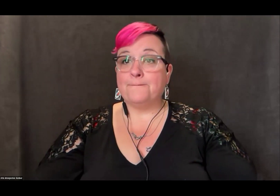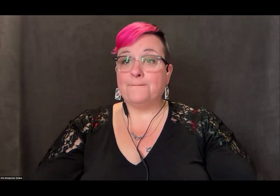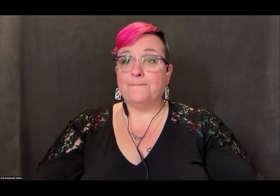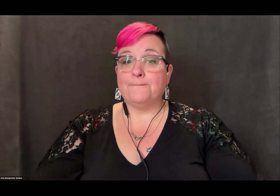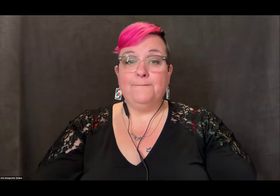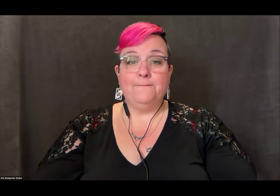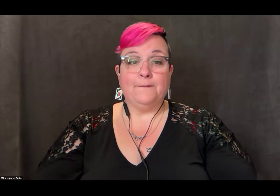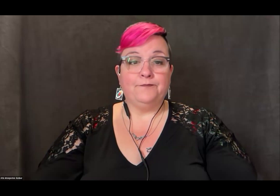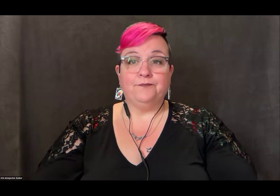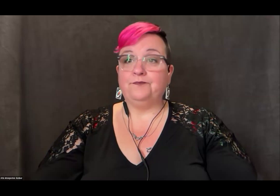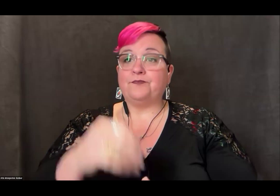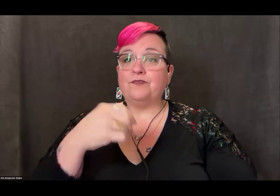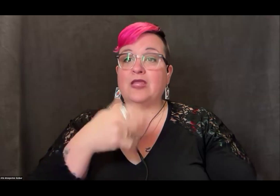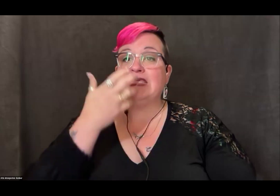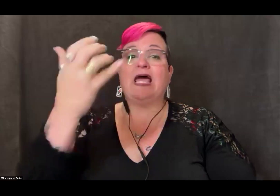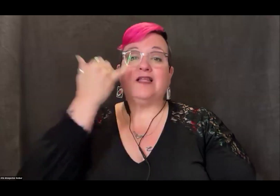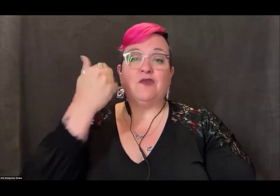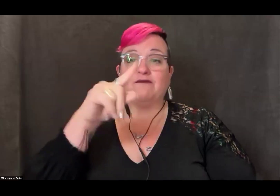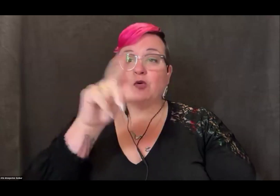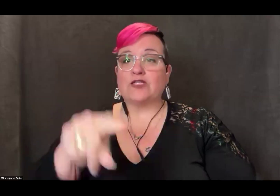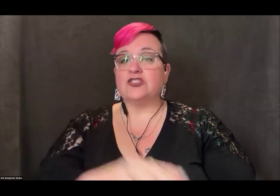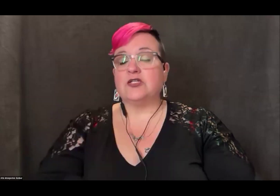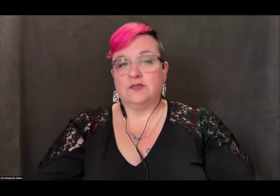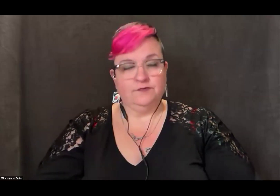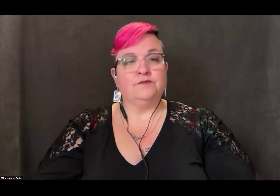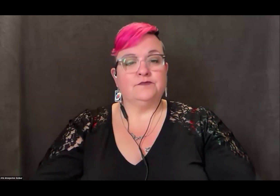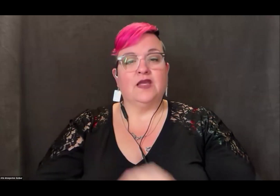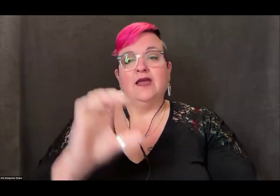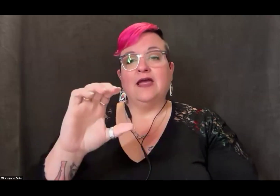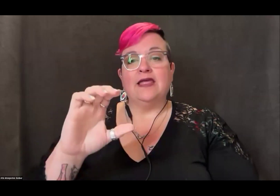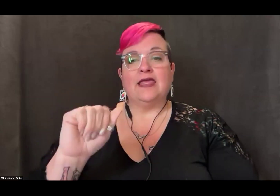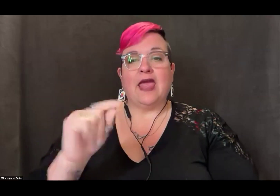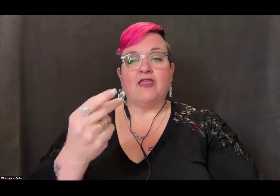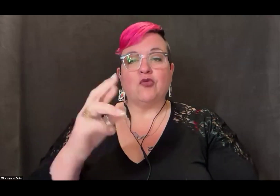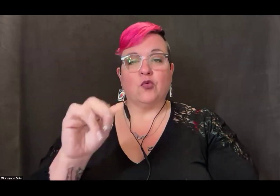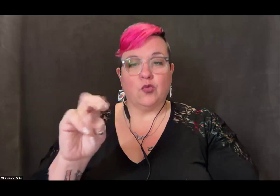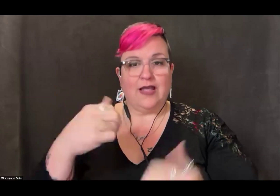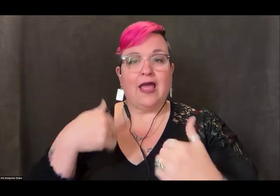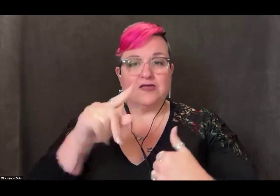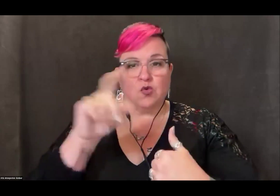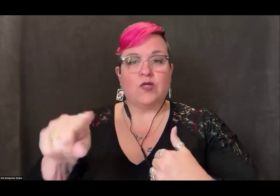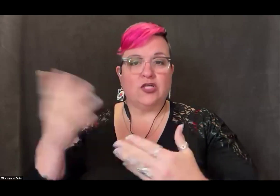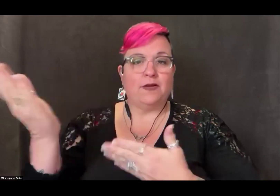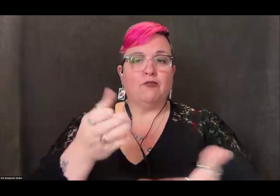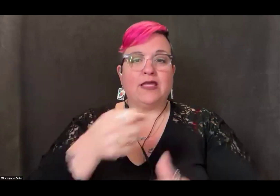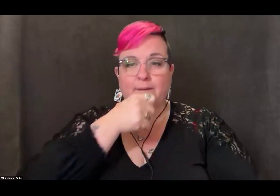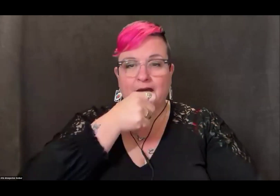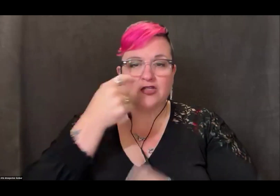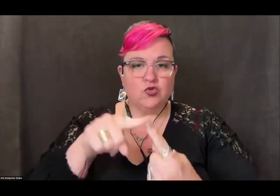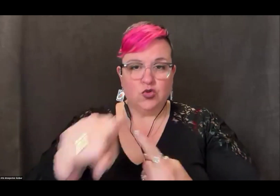Yep, yell if you have a question. I do have a question. Catherine has a question. I'll be coming to you with the microphone.